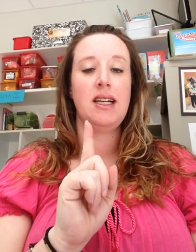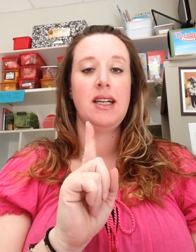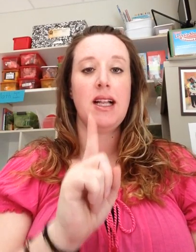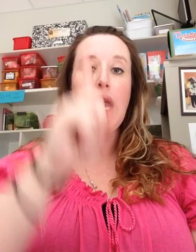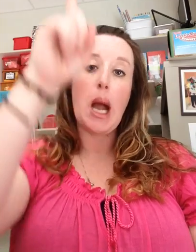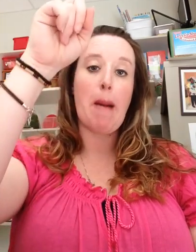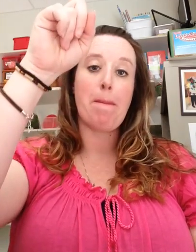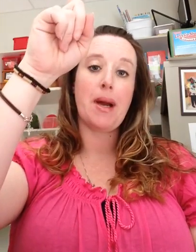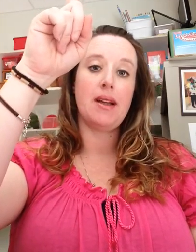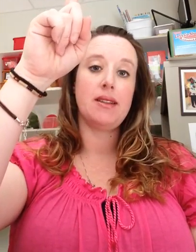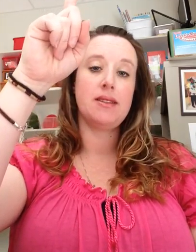up,